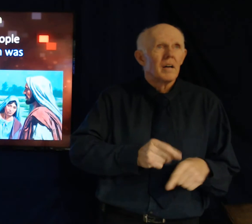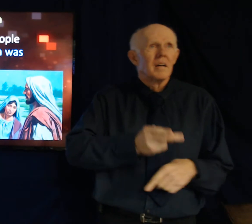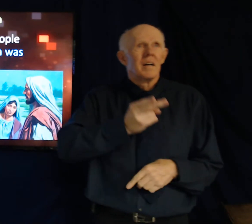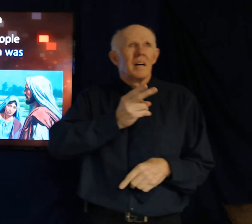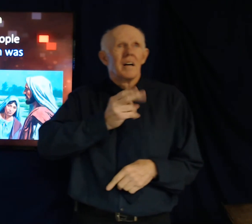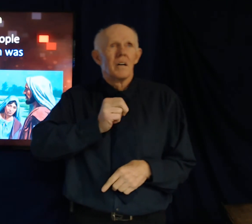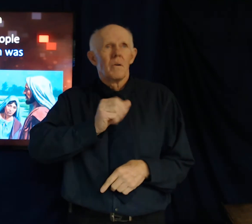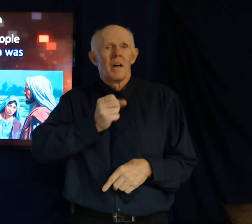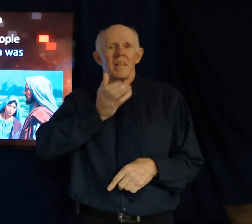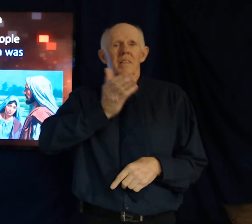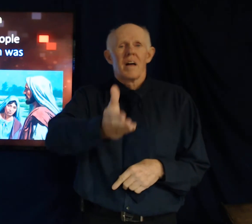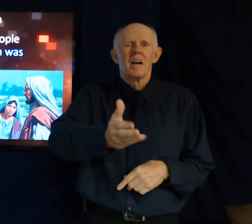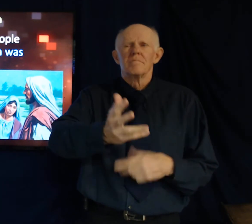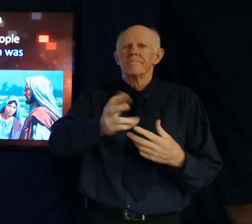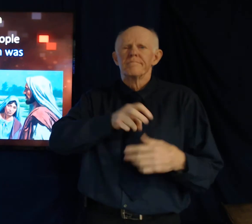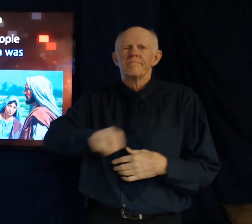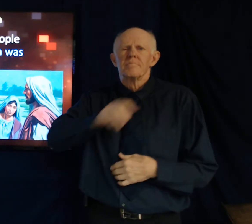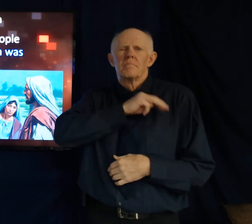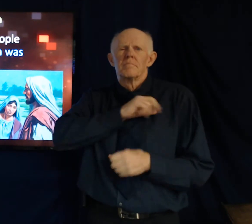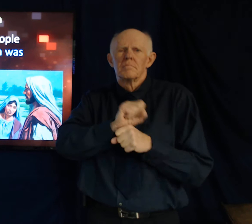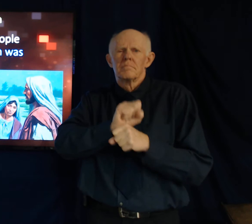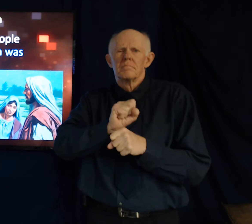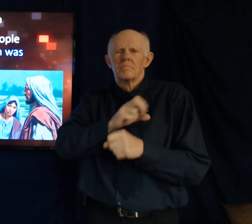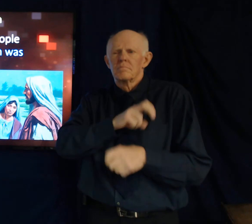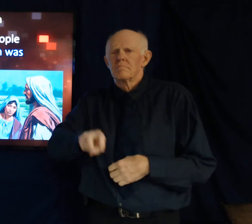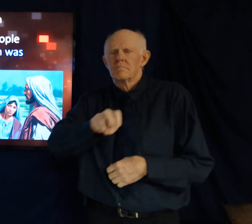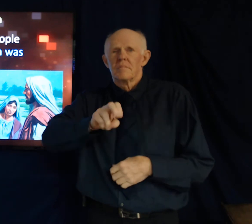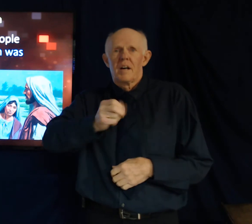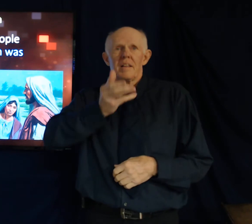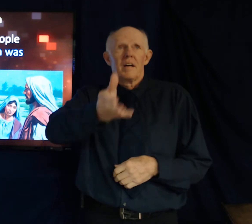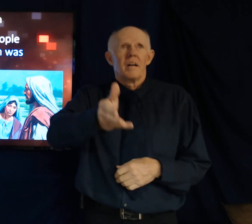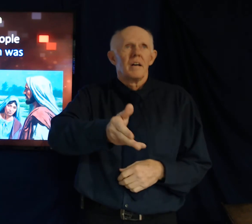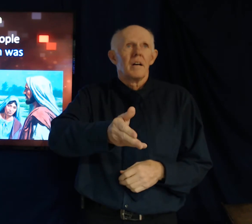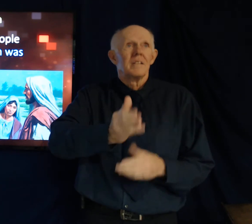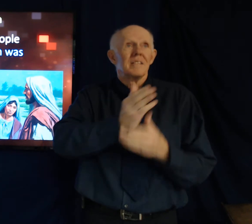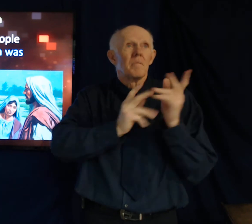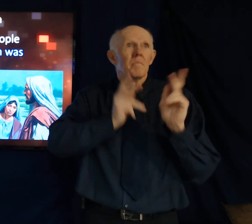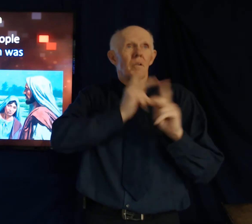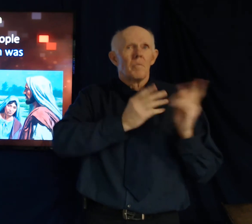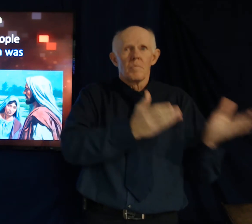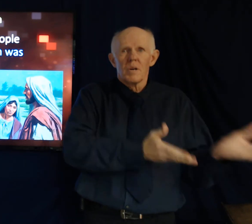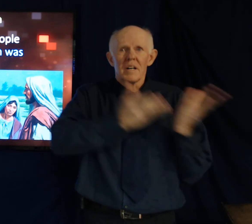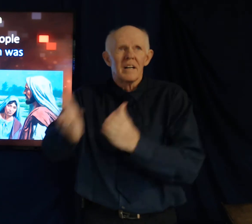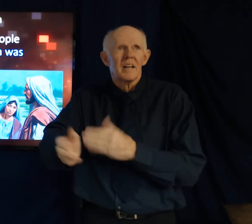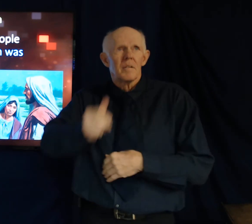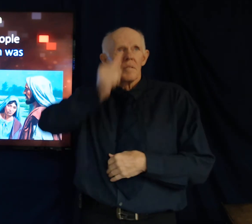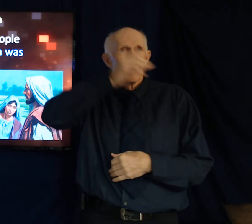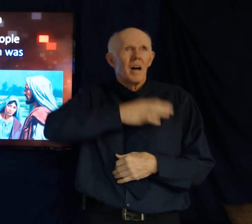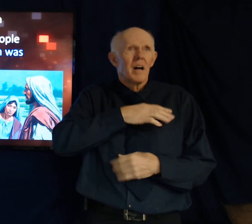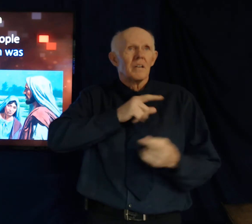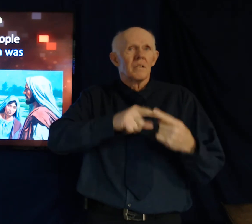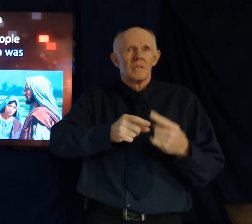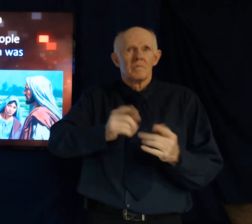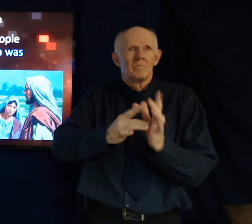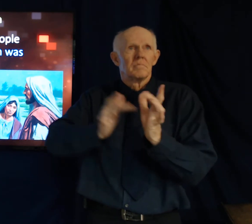While he was there, some people thought a man to